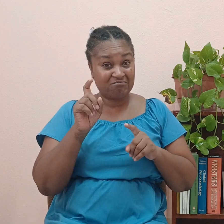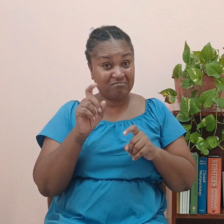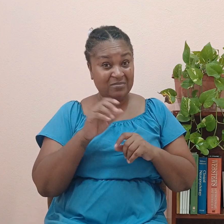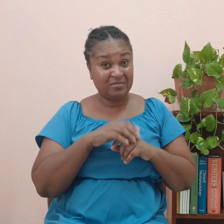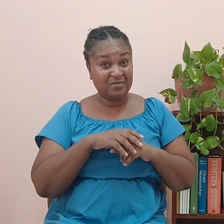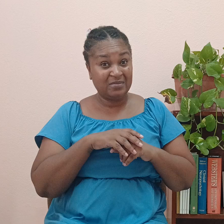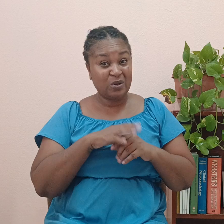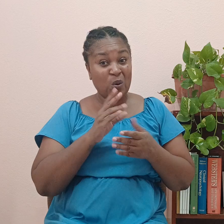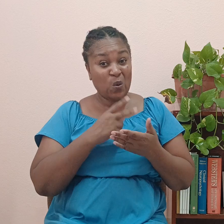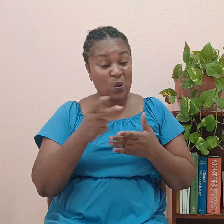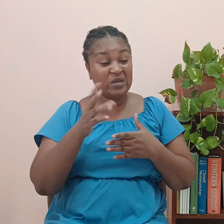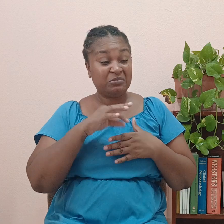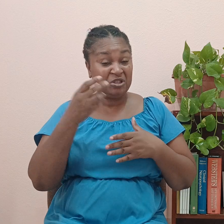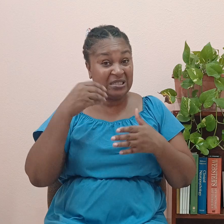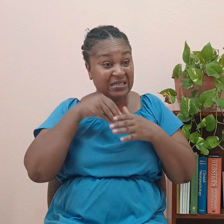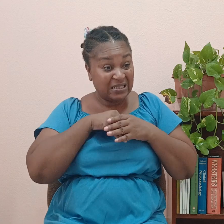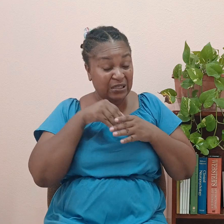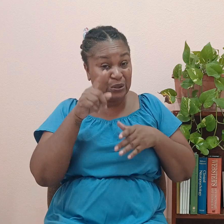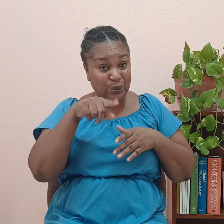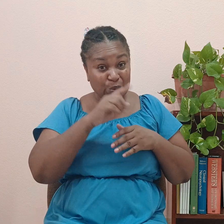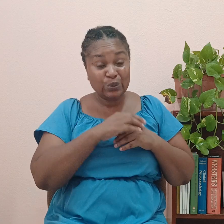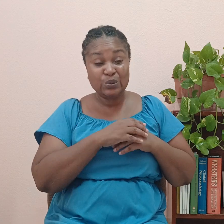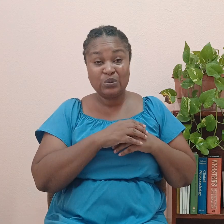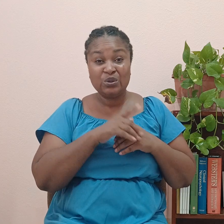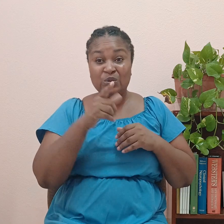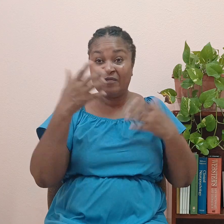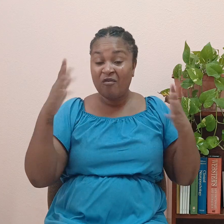you, whom you have received from God?